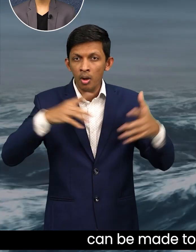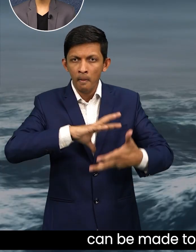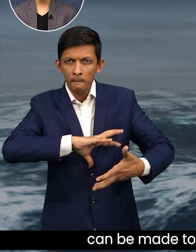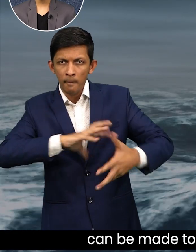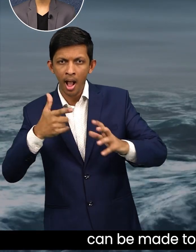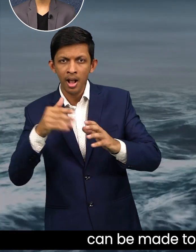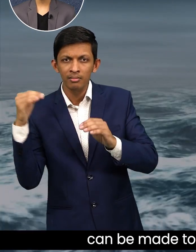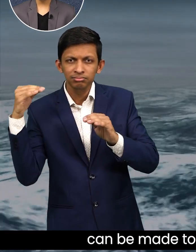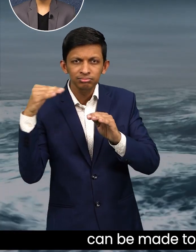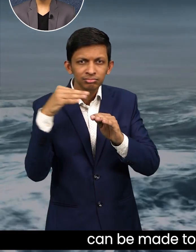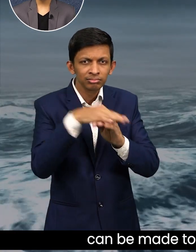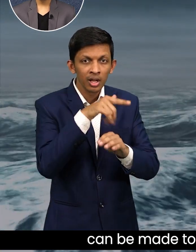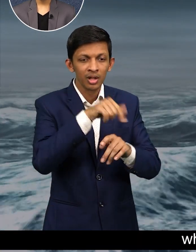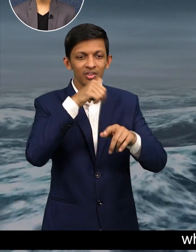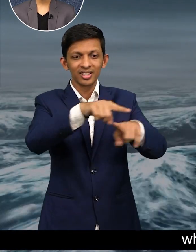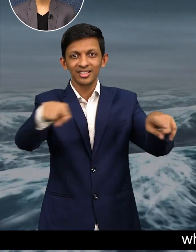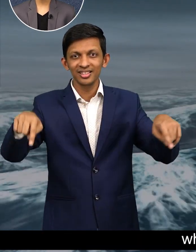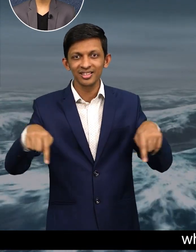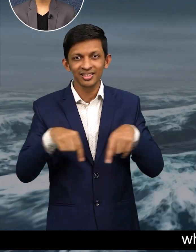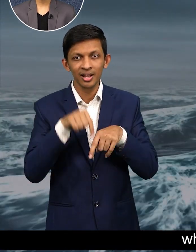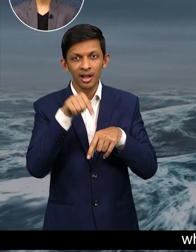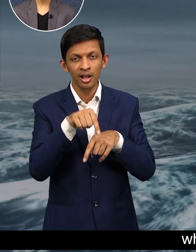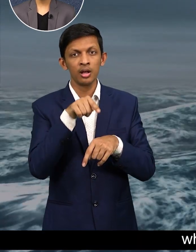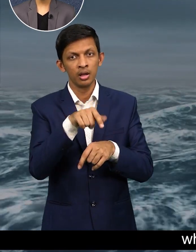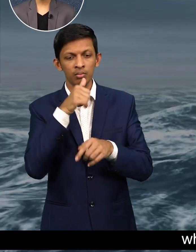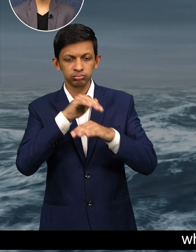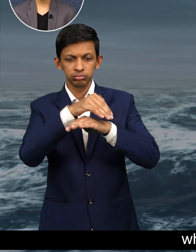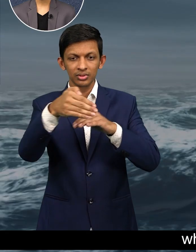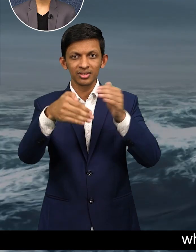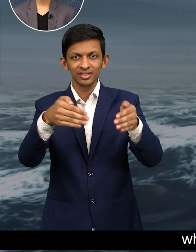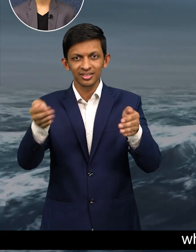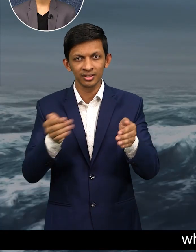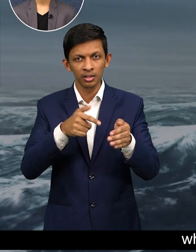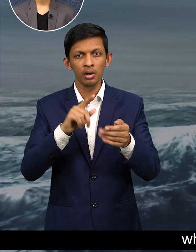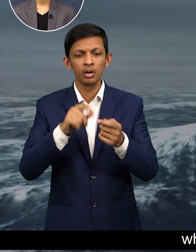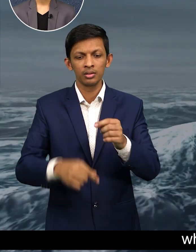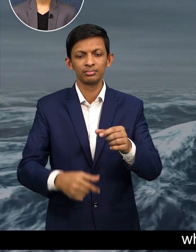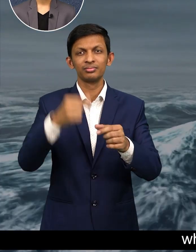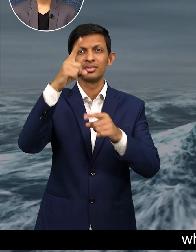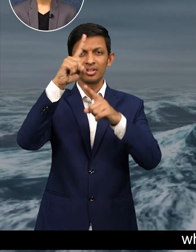a reservoir of the barrage where it turns the turbines.